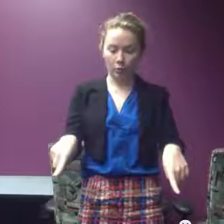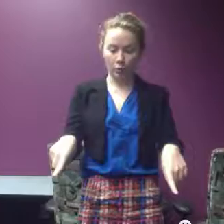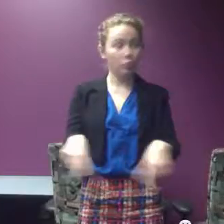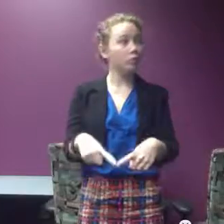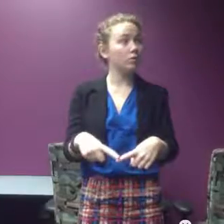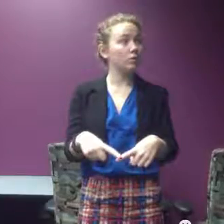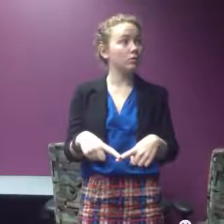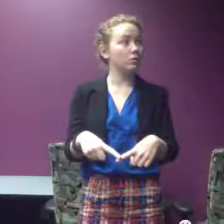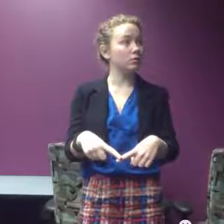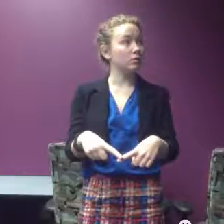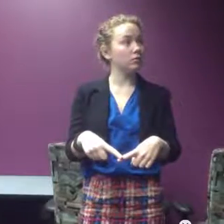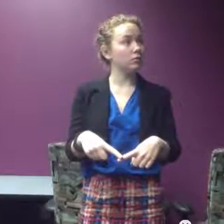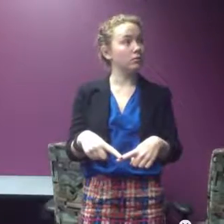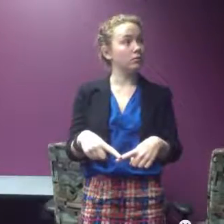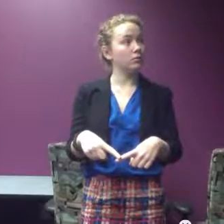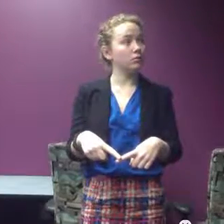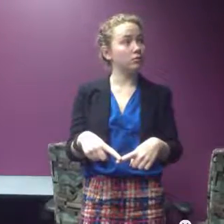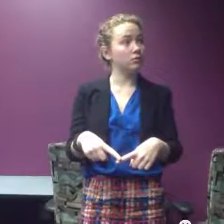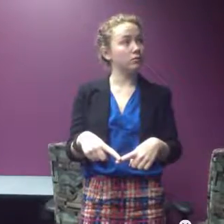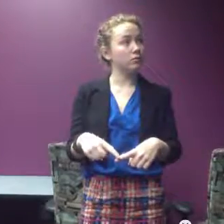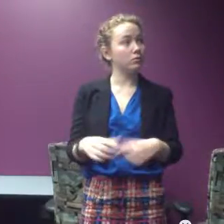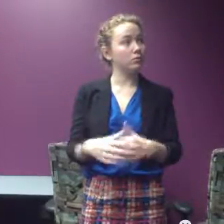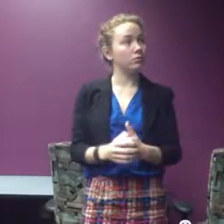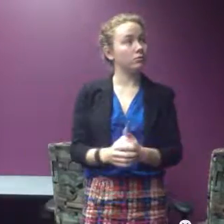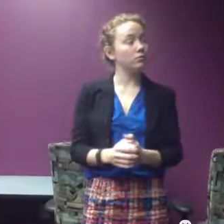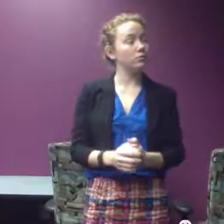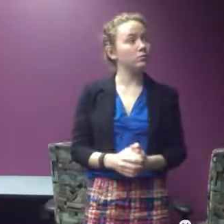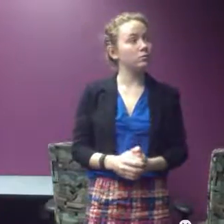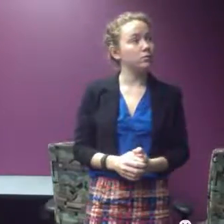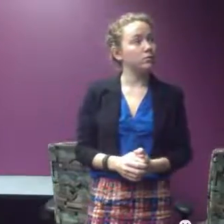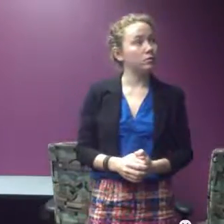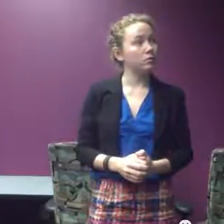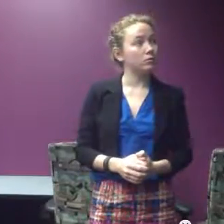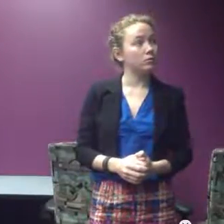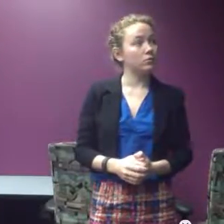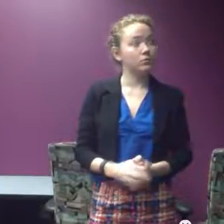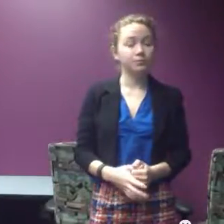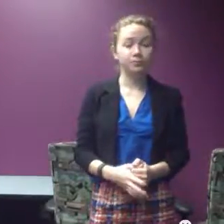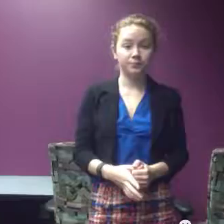So how do you find the parameter? You use segments.